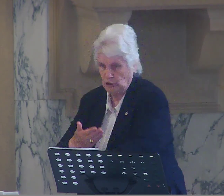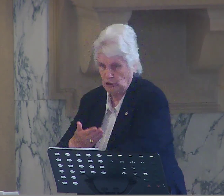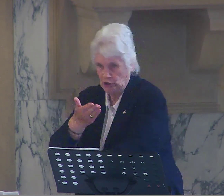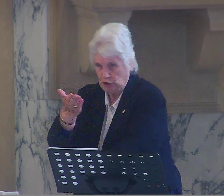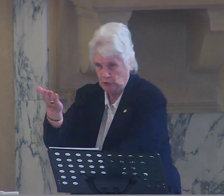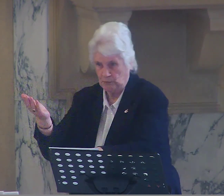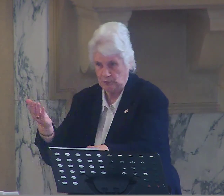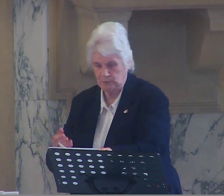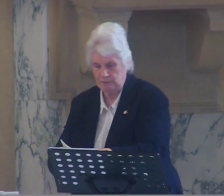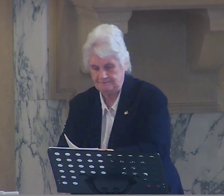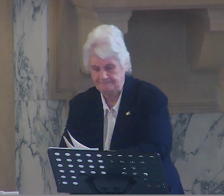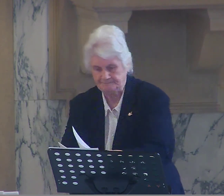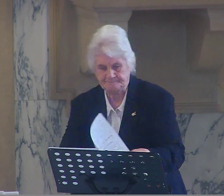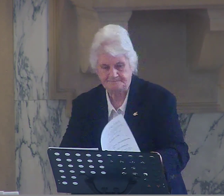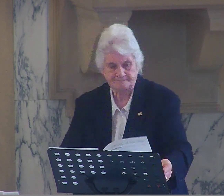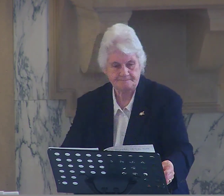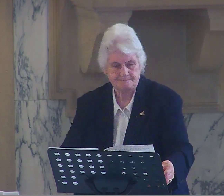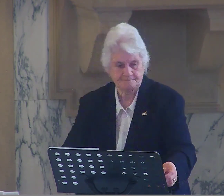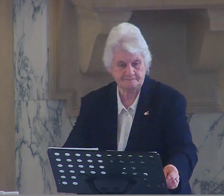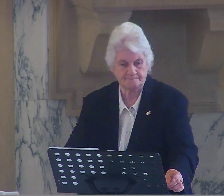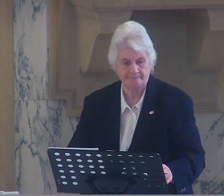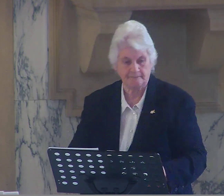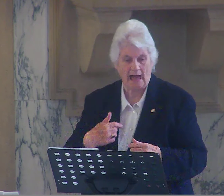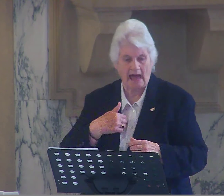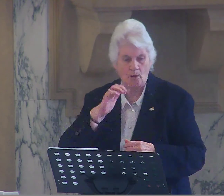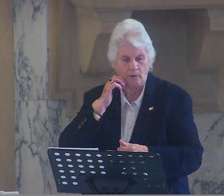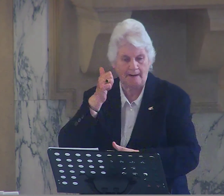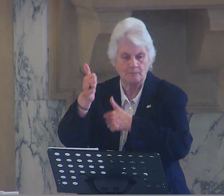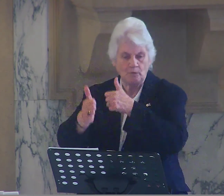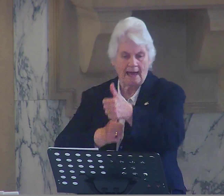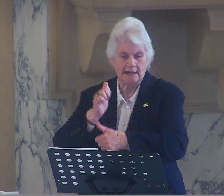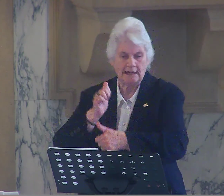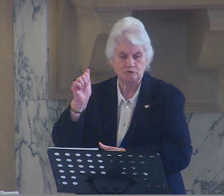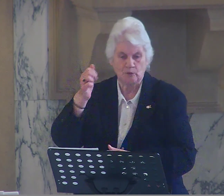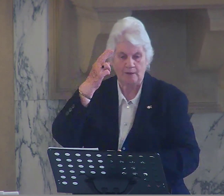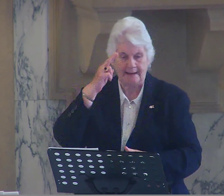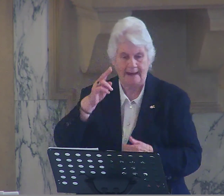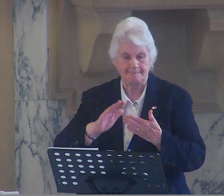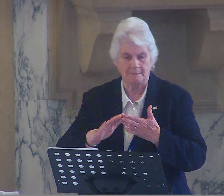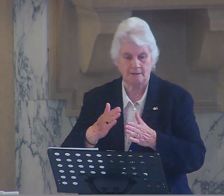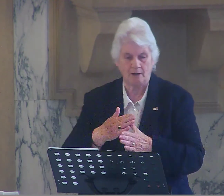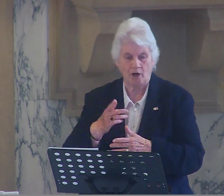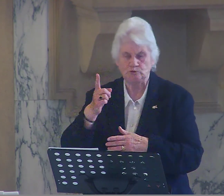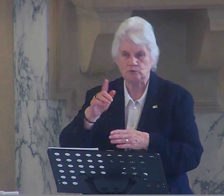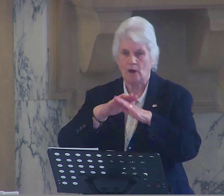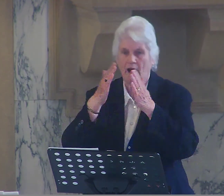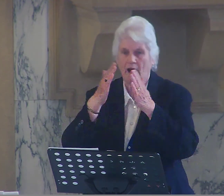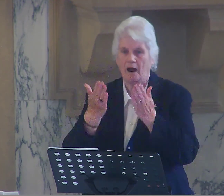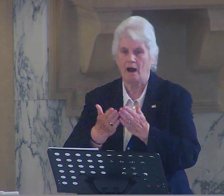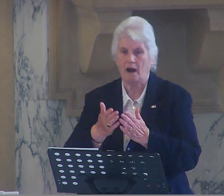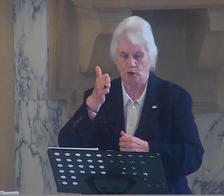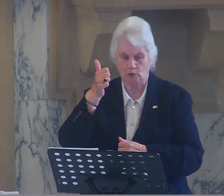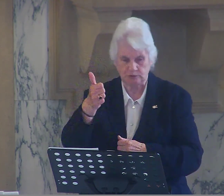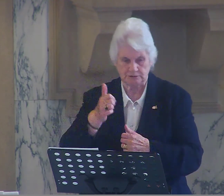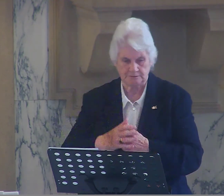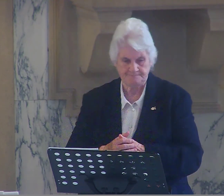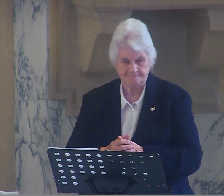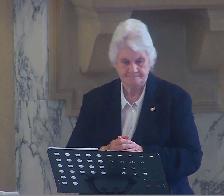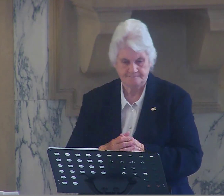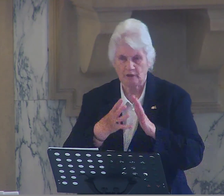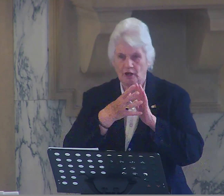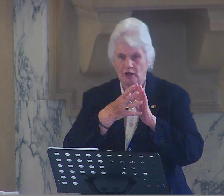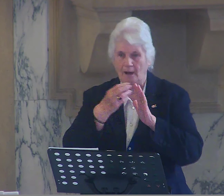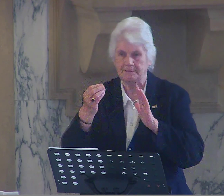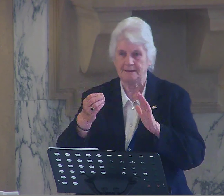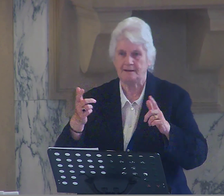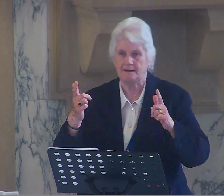I will be happy to make sacrifices to you. I will praise your name because you